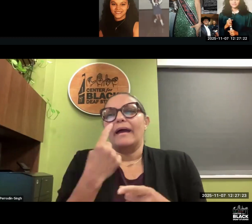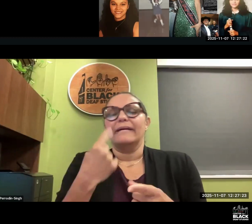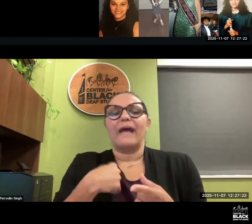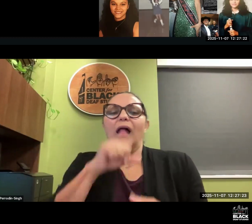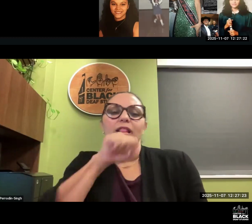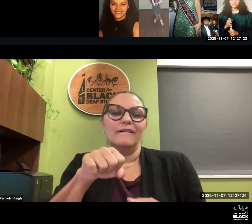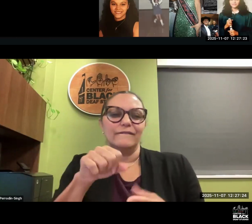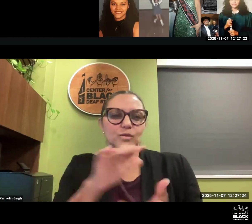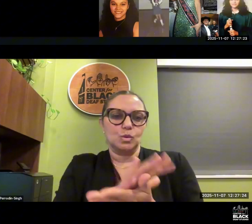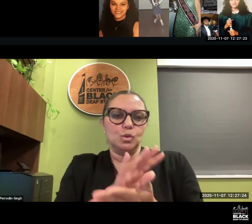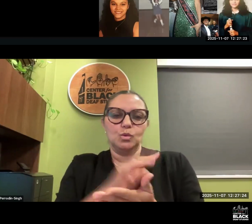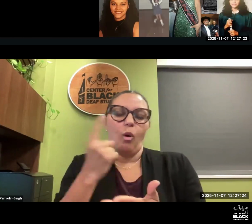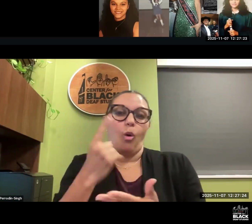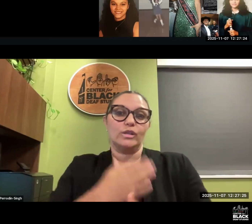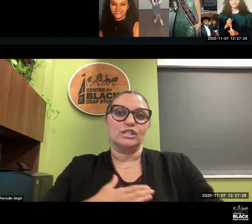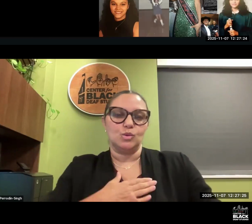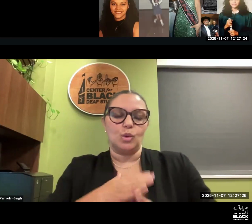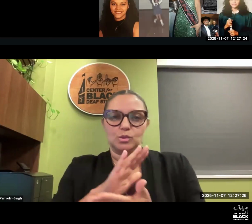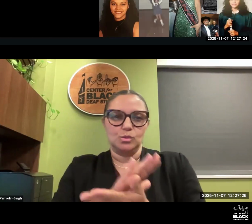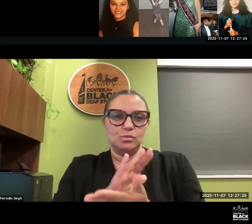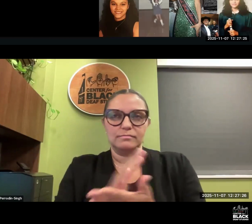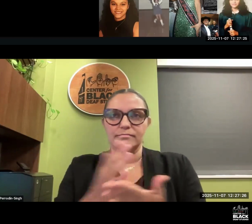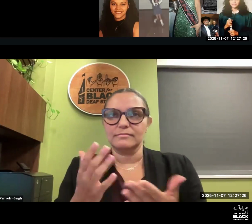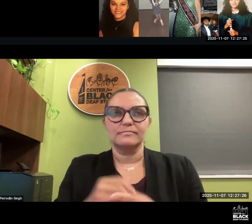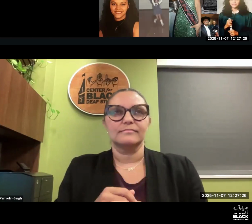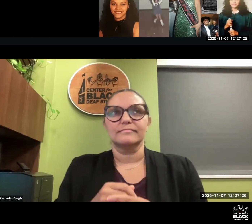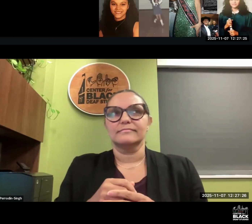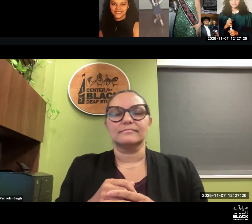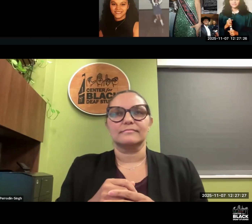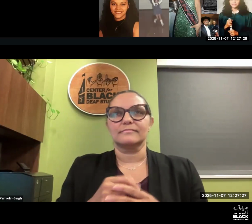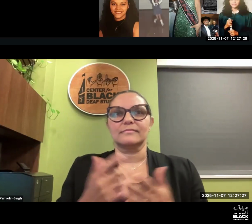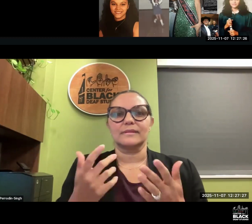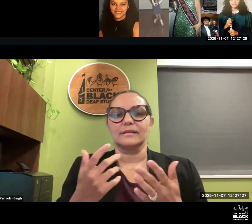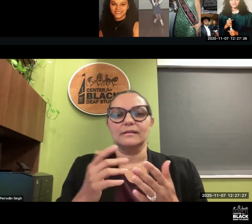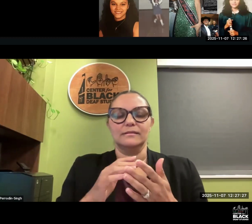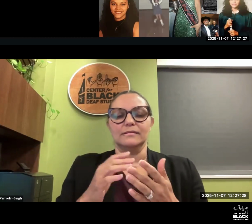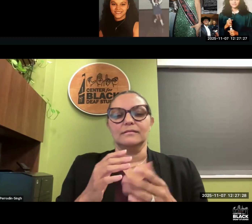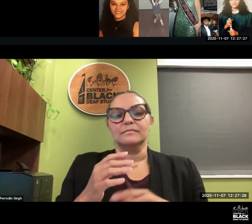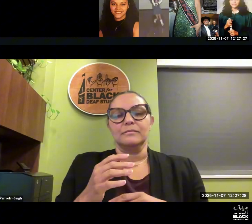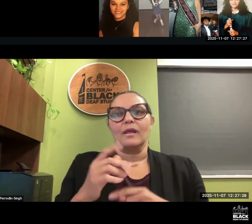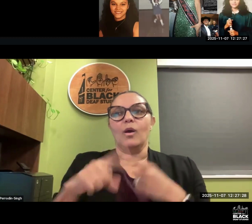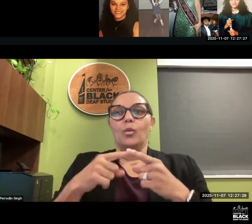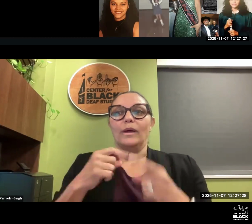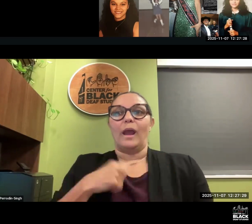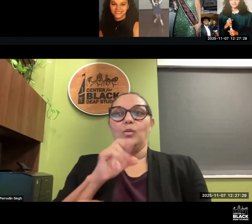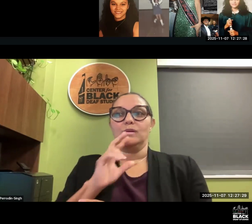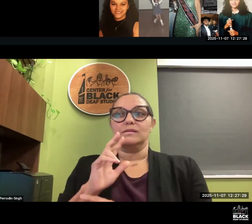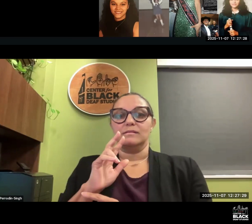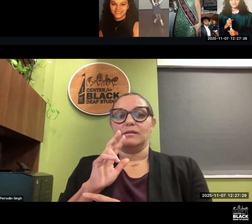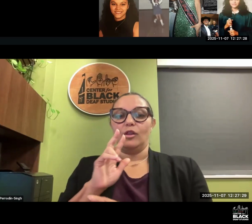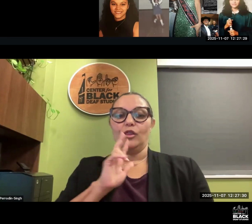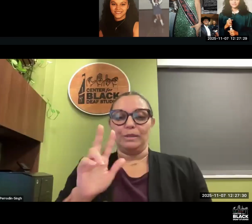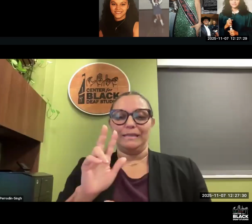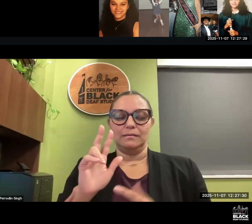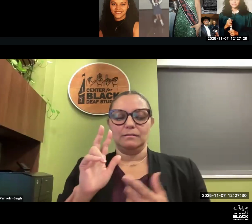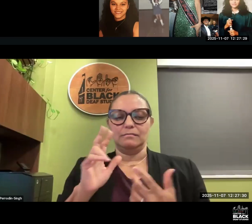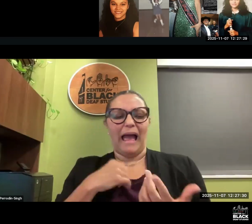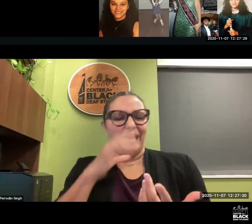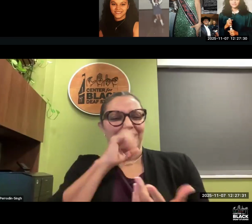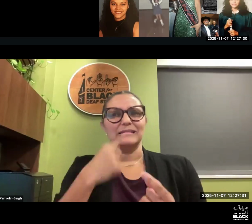program. And I always loved school. I always enjoyed learning. I always enjoyed being in the classroom. And when I